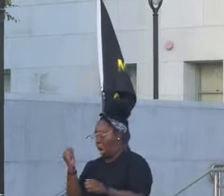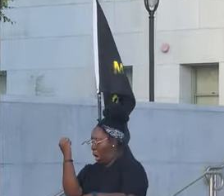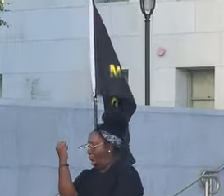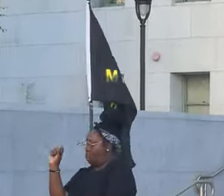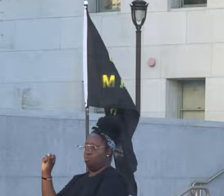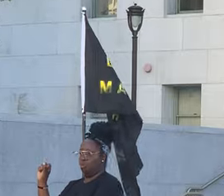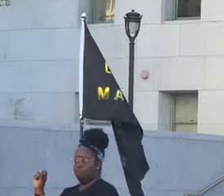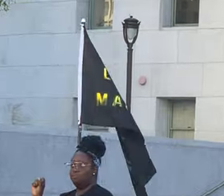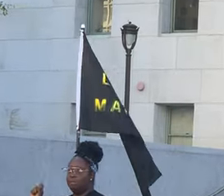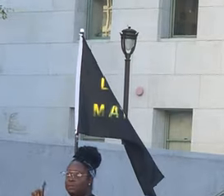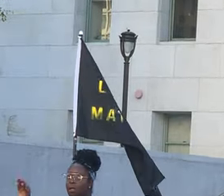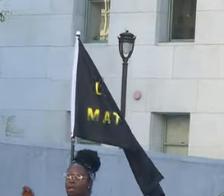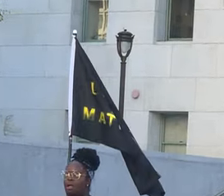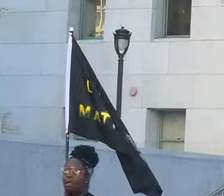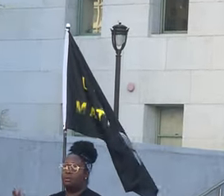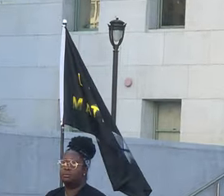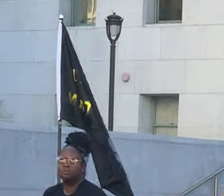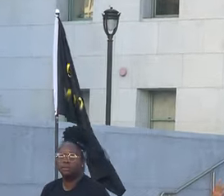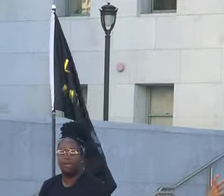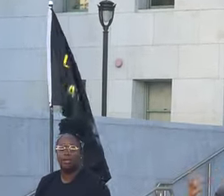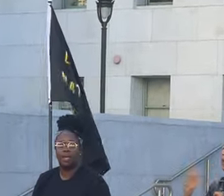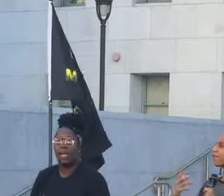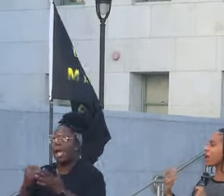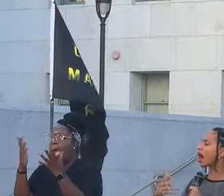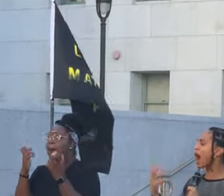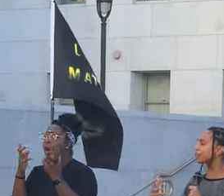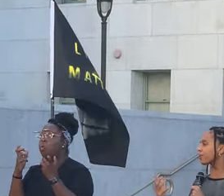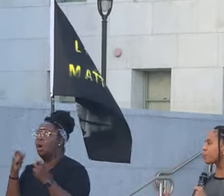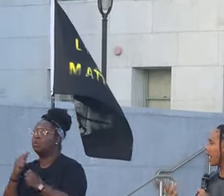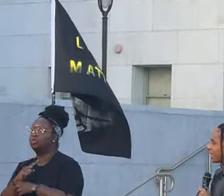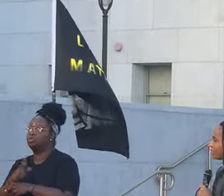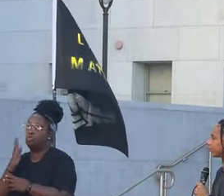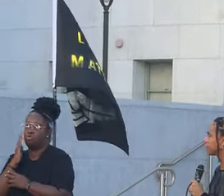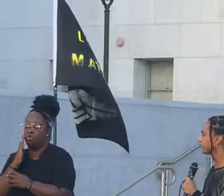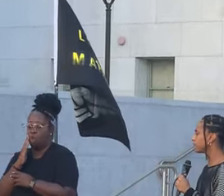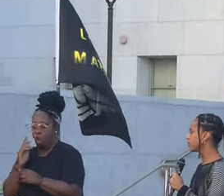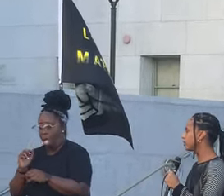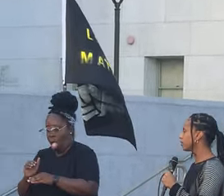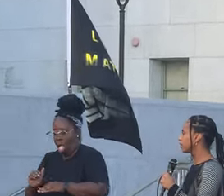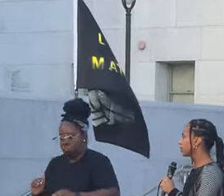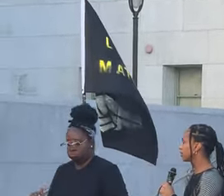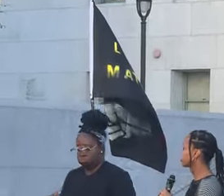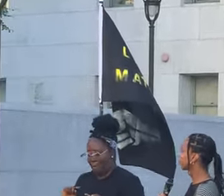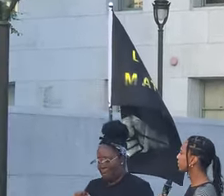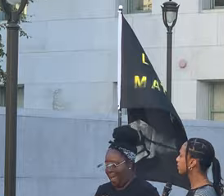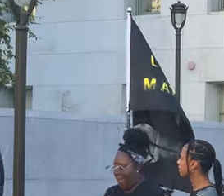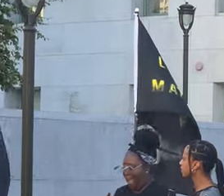our movements come, and so does the pain. And I want us to not avert our eyes from the pain.